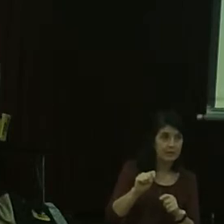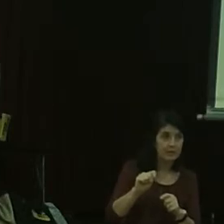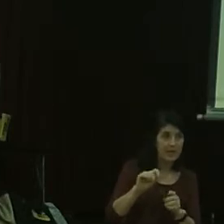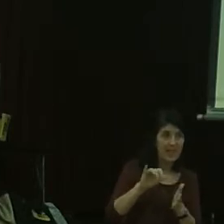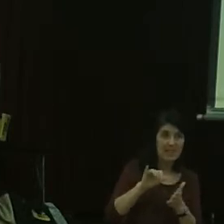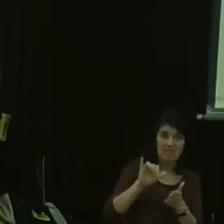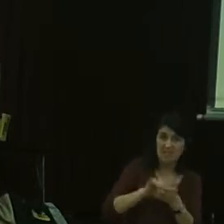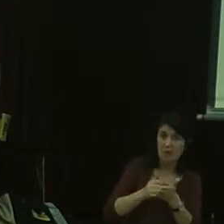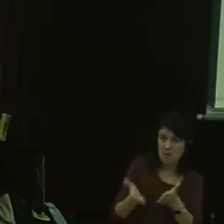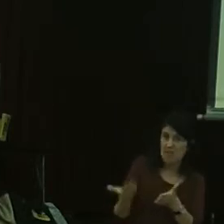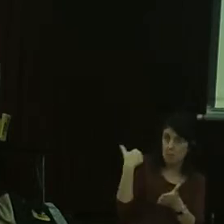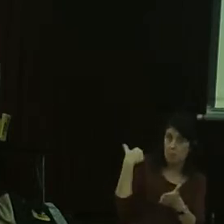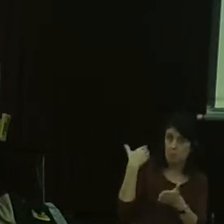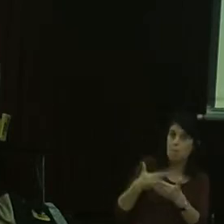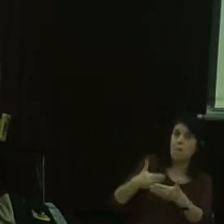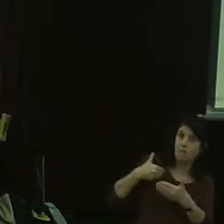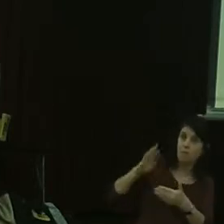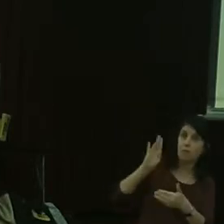bypass?